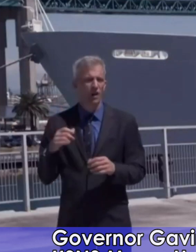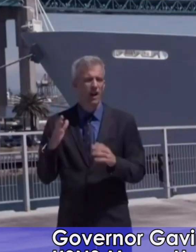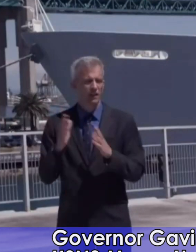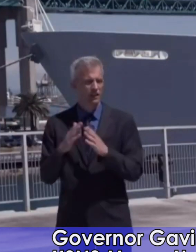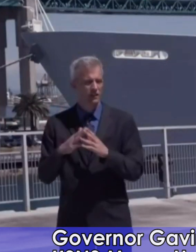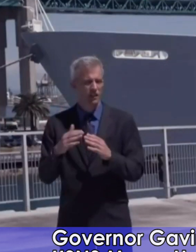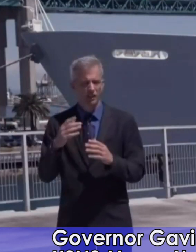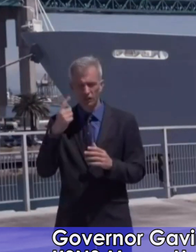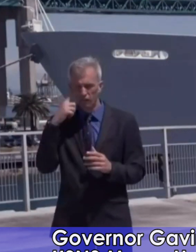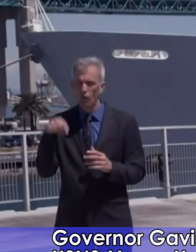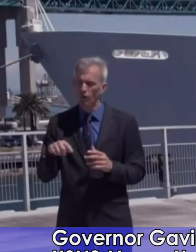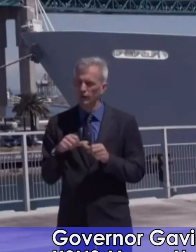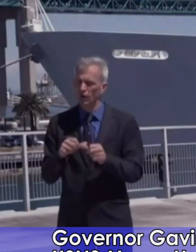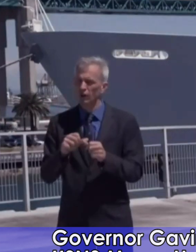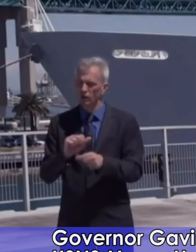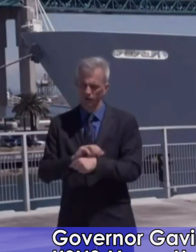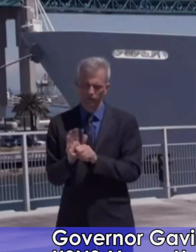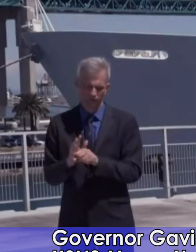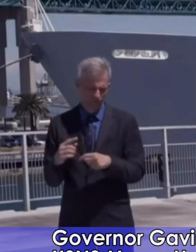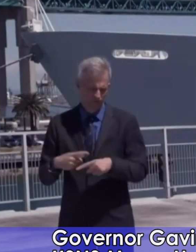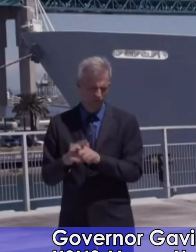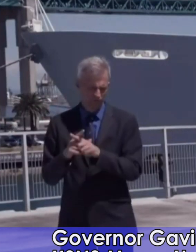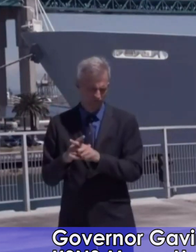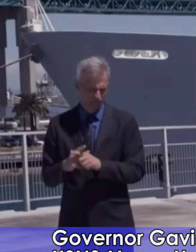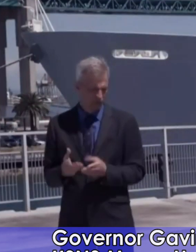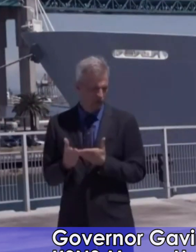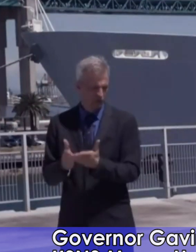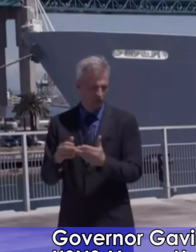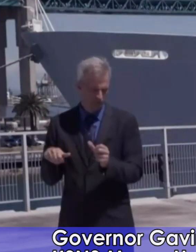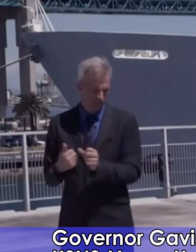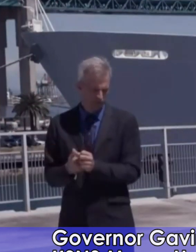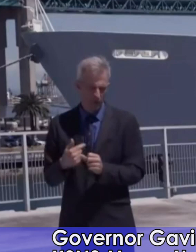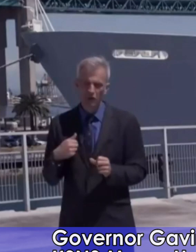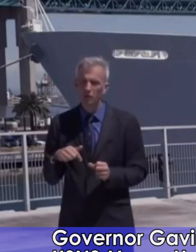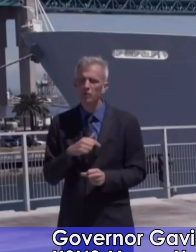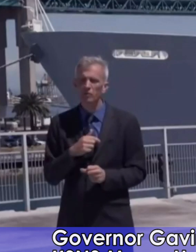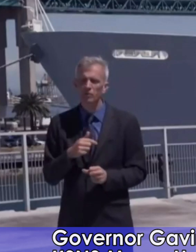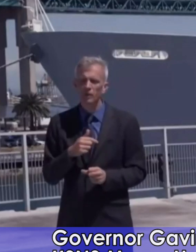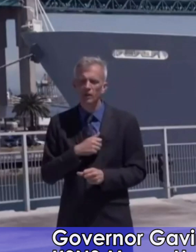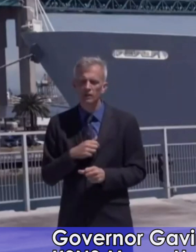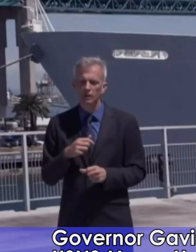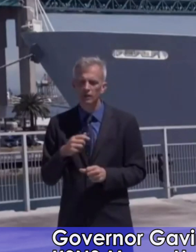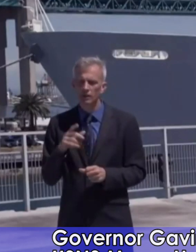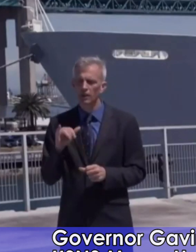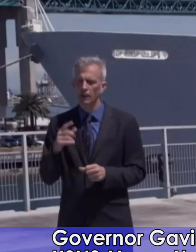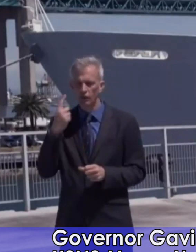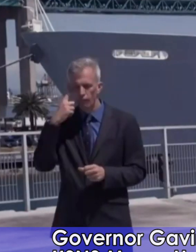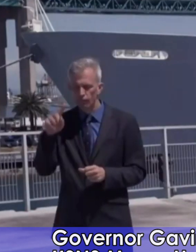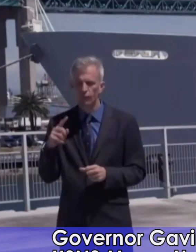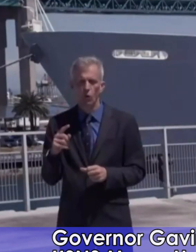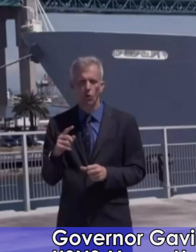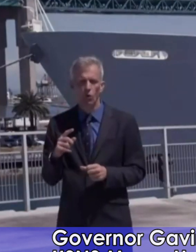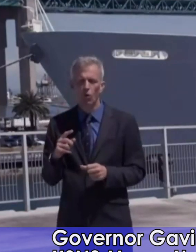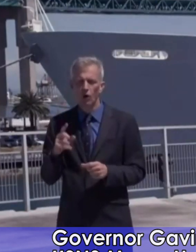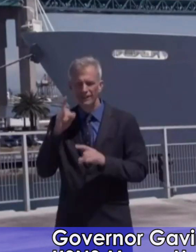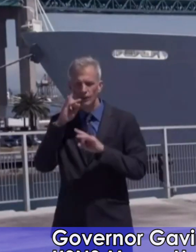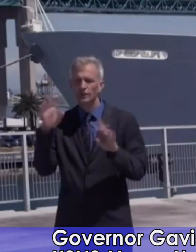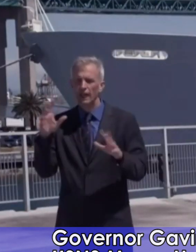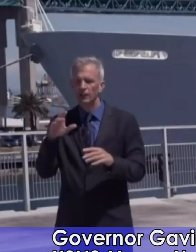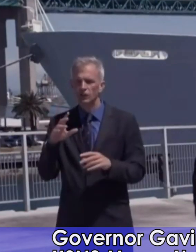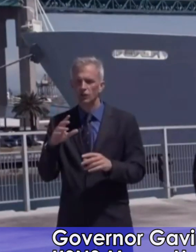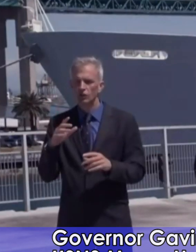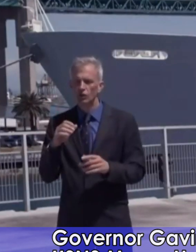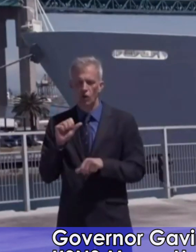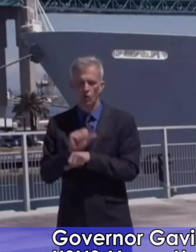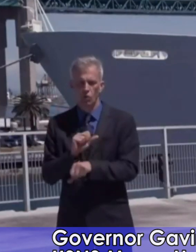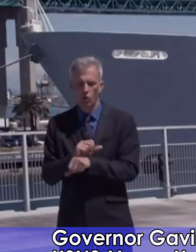COVID-19 crisis. You know, the Mercy behind me is uniquely outfitted for humanitarian assistance and disaster relief. One of the